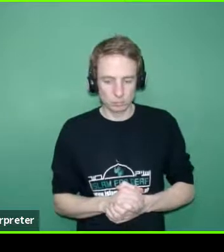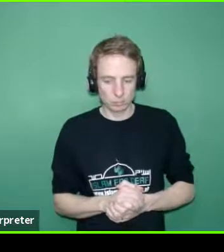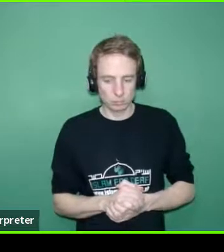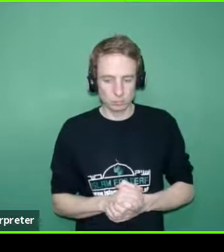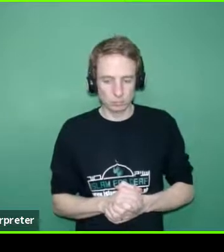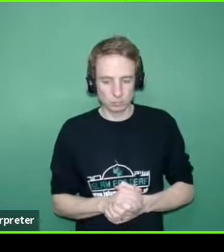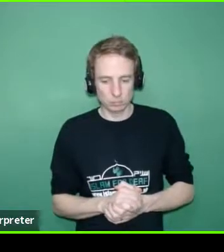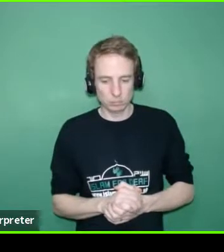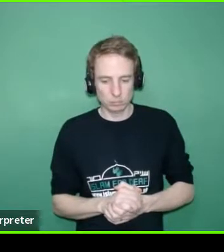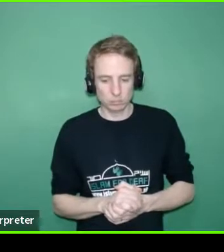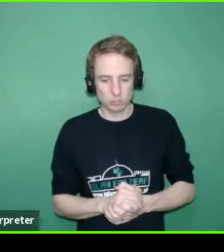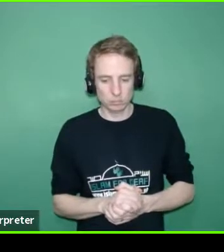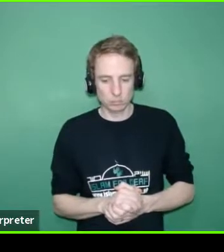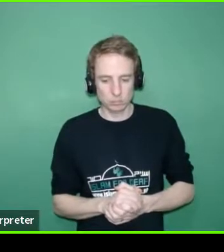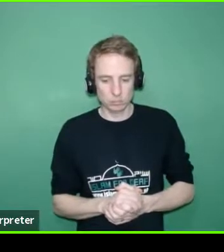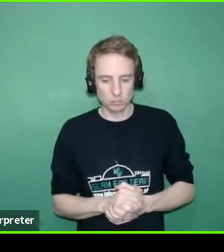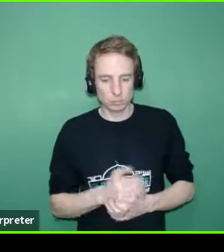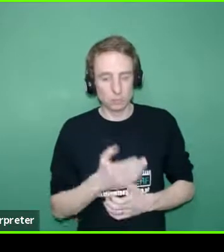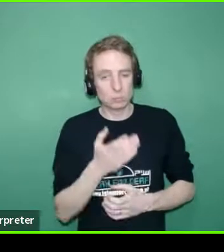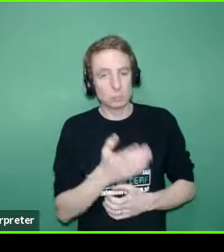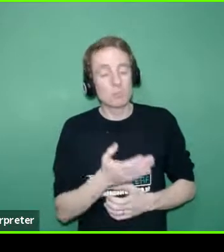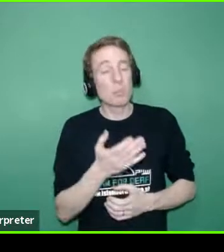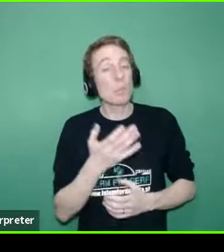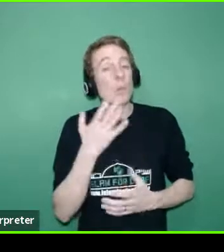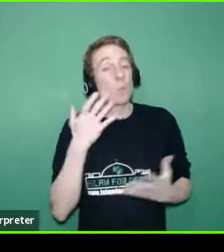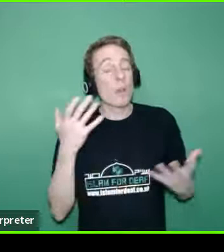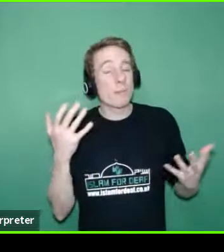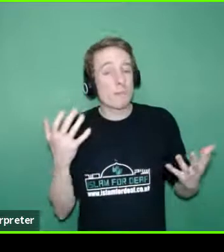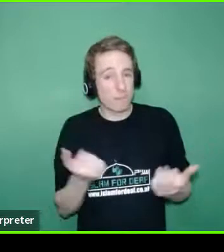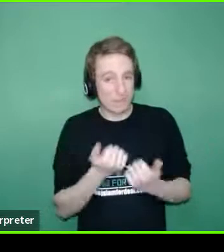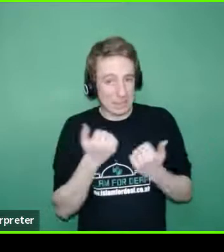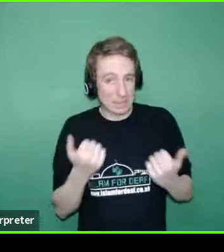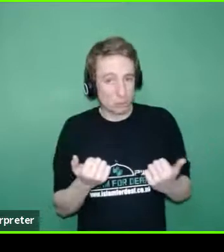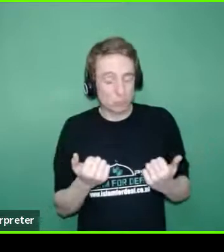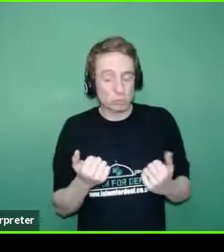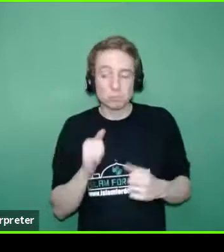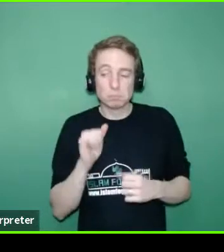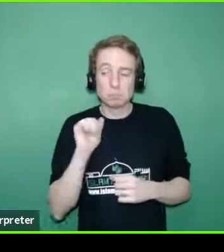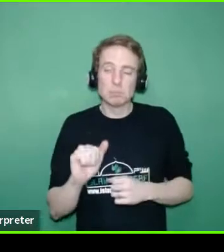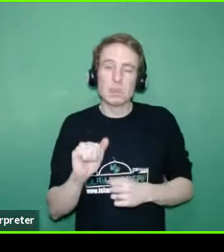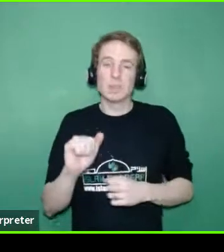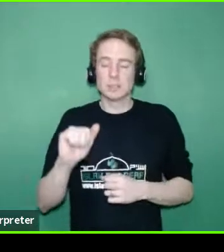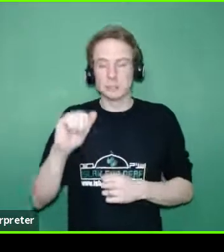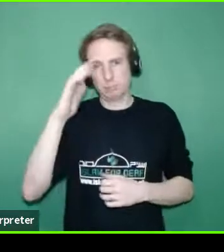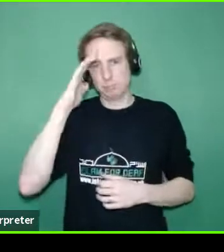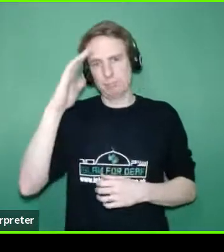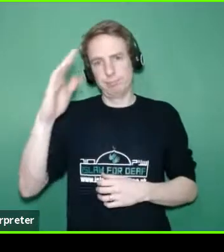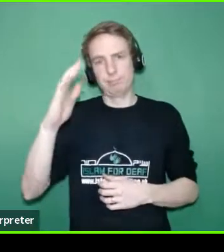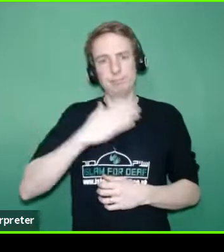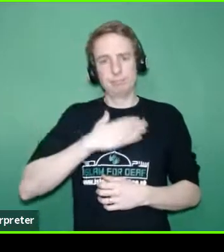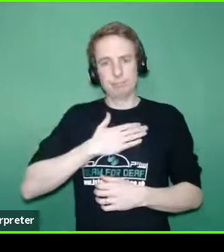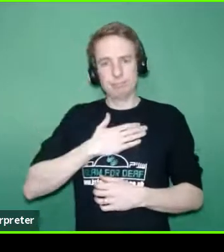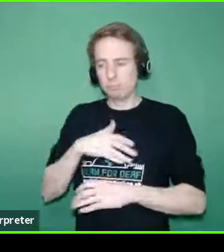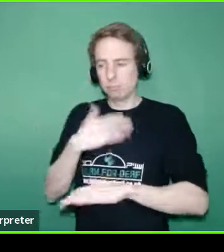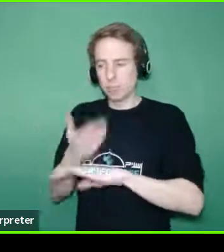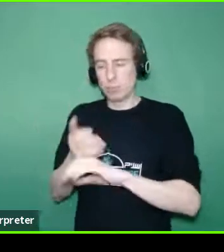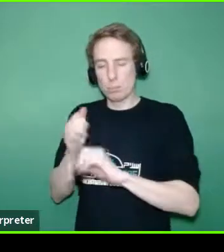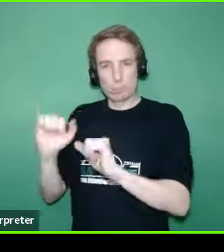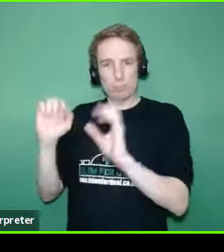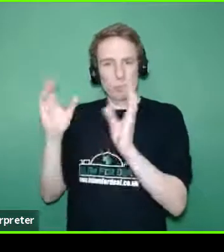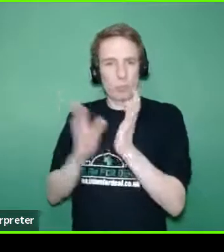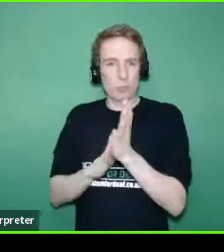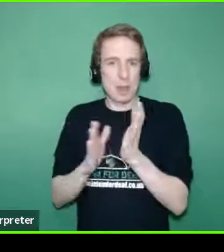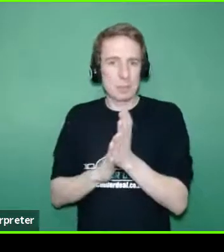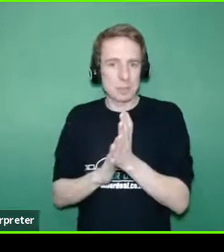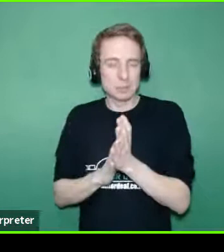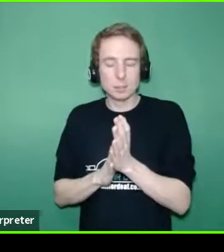And then when they finish this prayer, then they send the salutations upon me, i.e. upon the Prophet, peace and blessings be upon him,